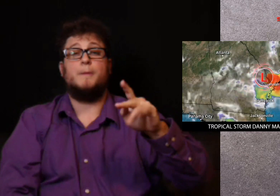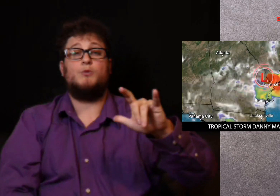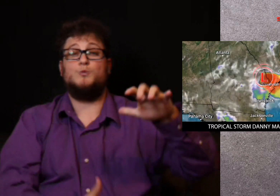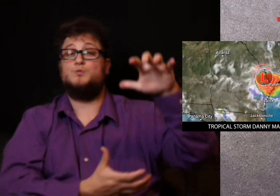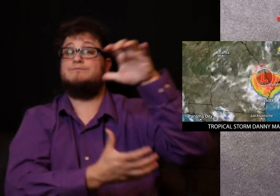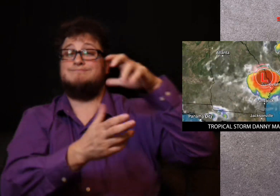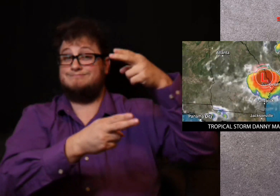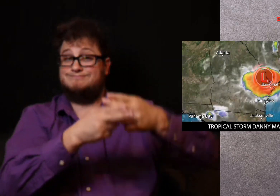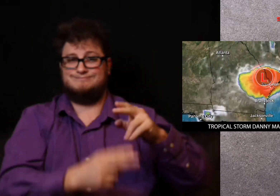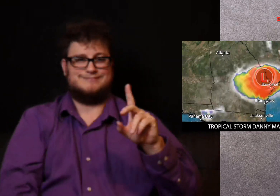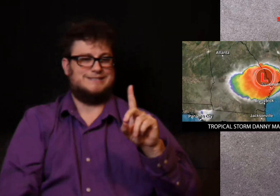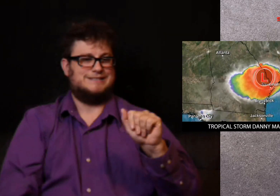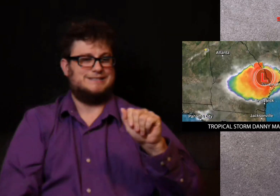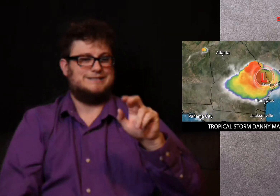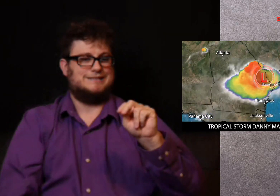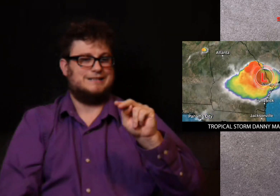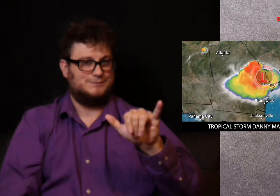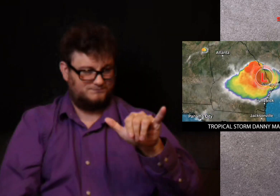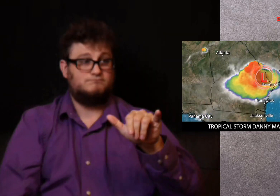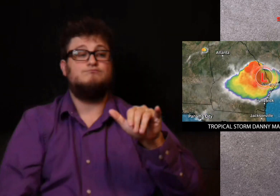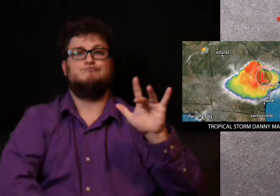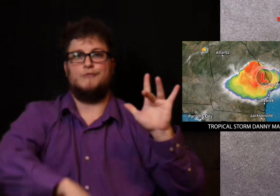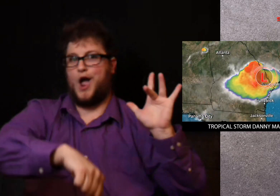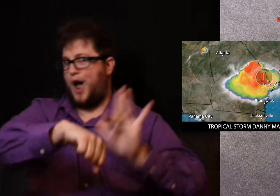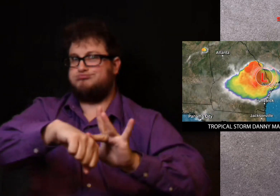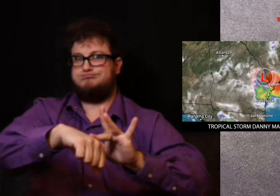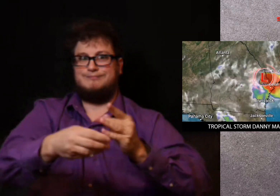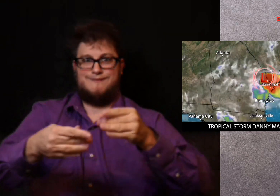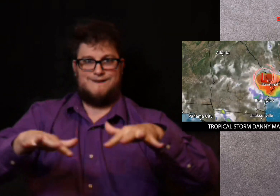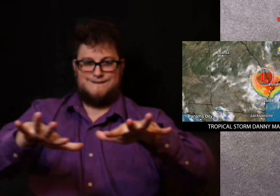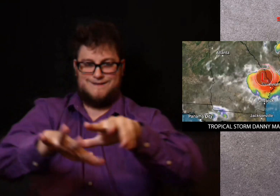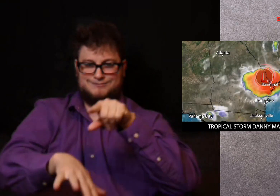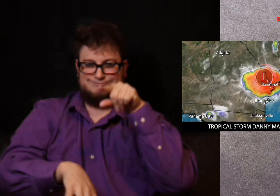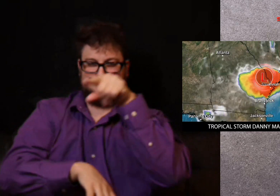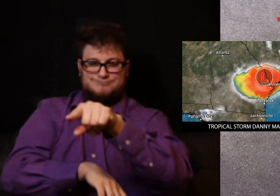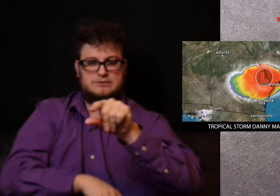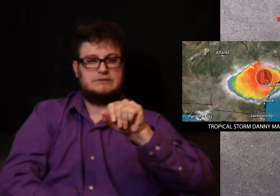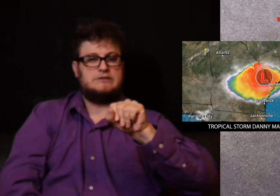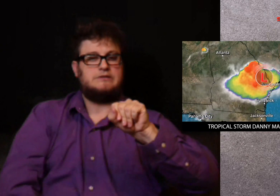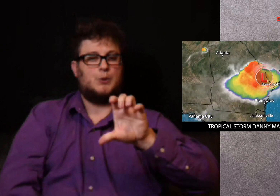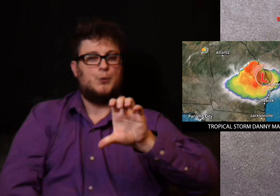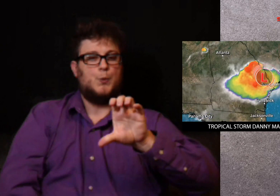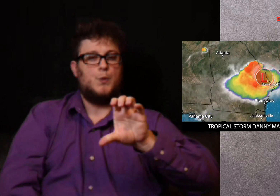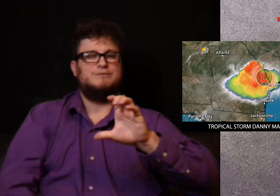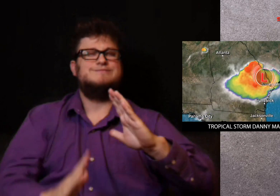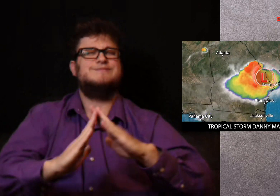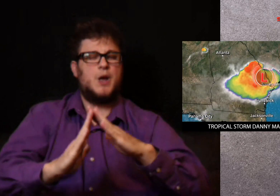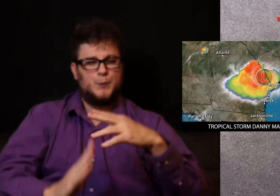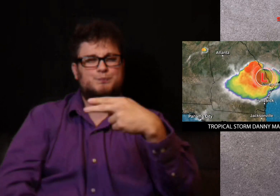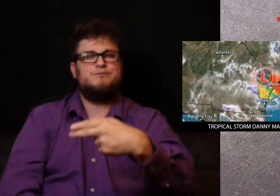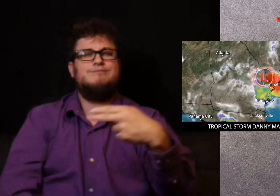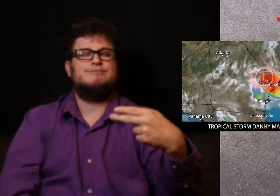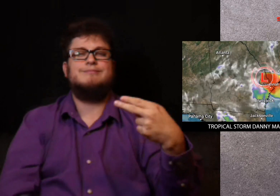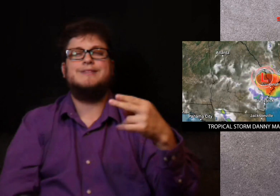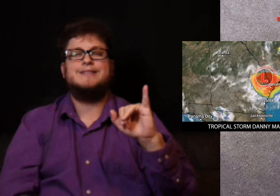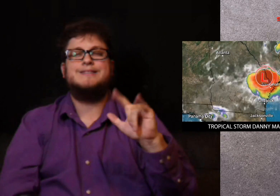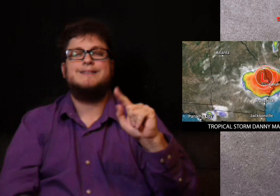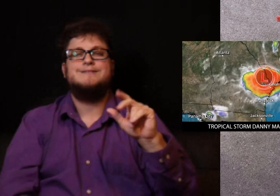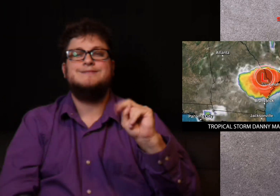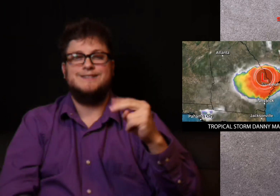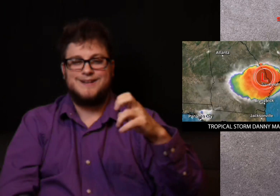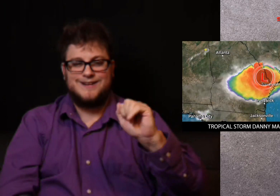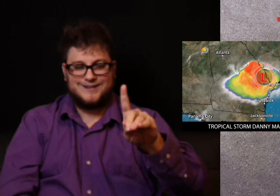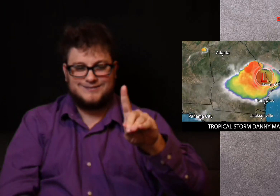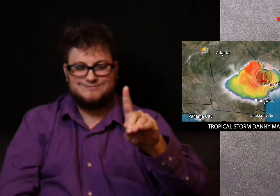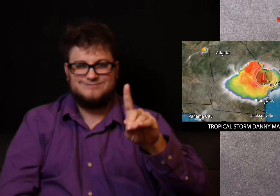Monday evening Tropical Storm Danny made landfall just north of Hilton Head,